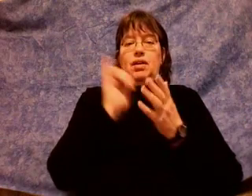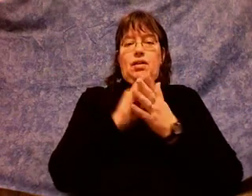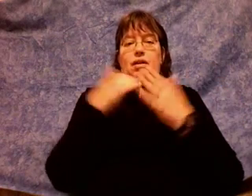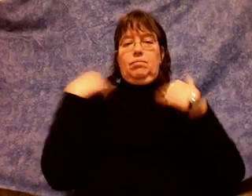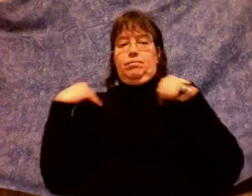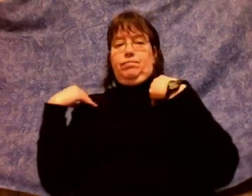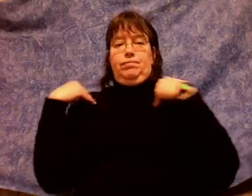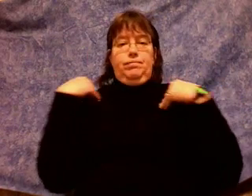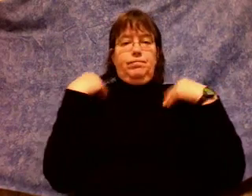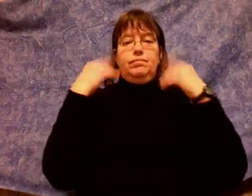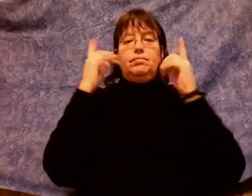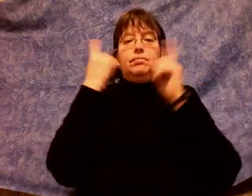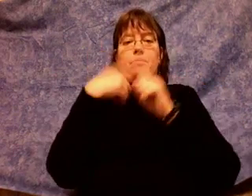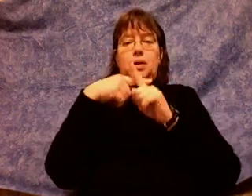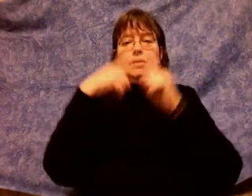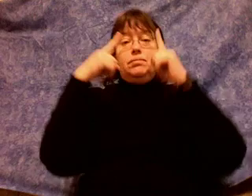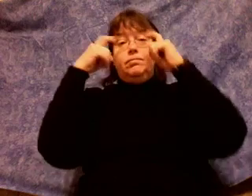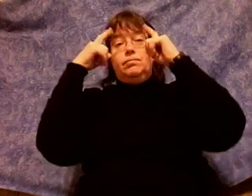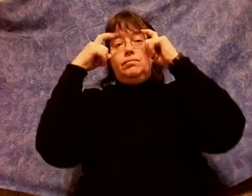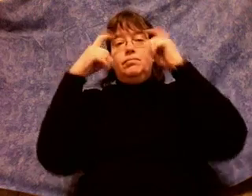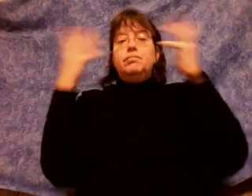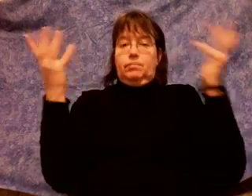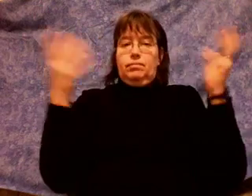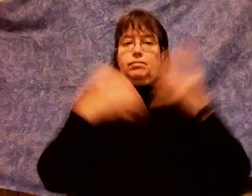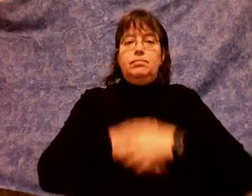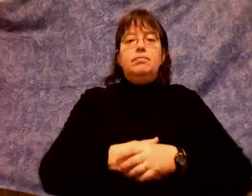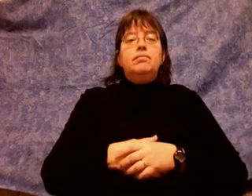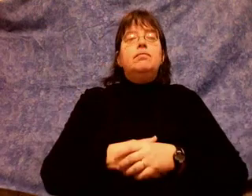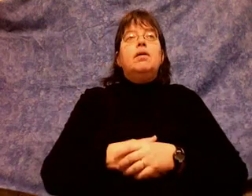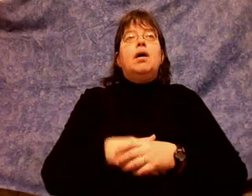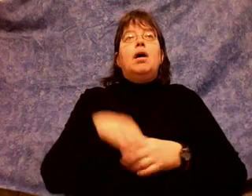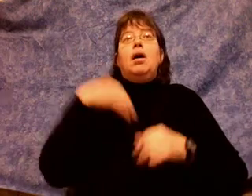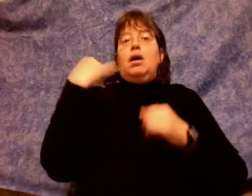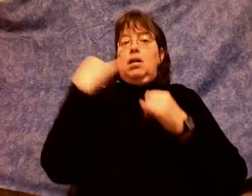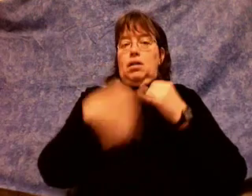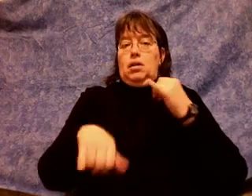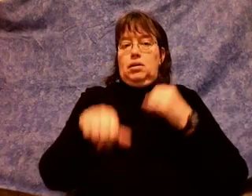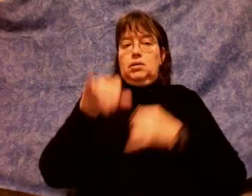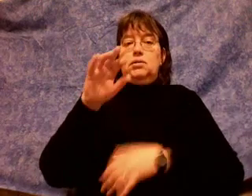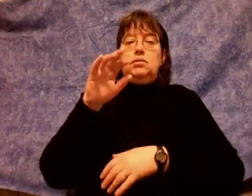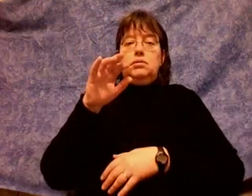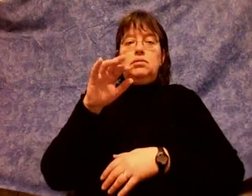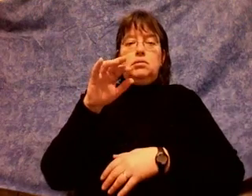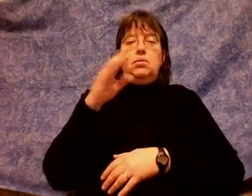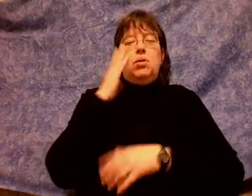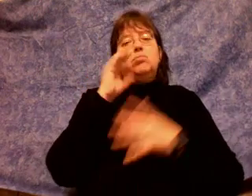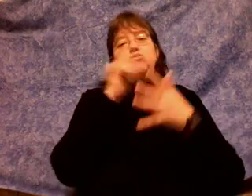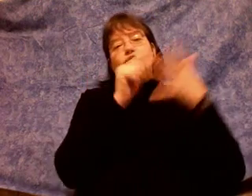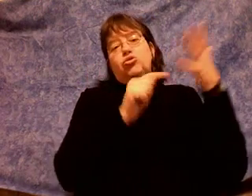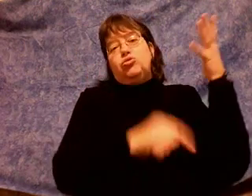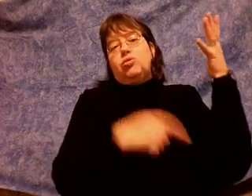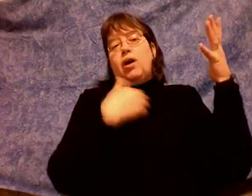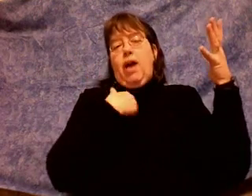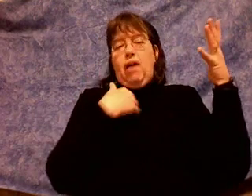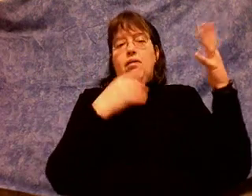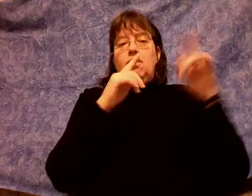back to center. There's a lean plus eyebrows with an if-then statement. The last one, there are several